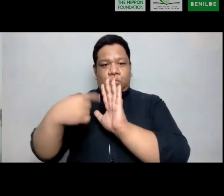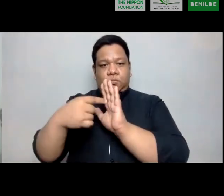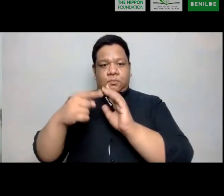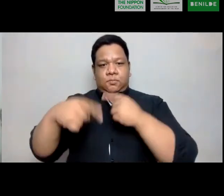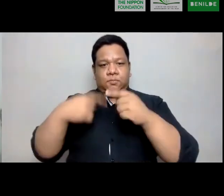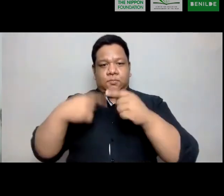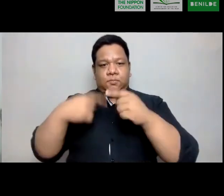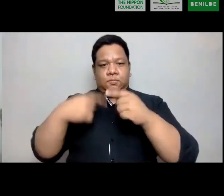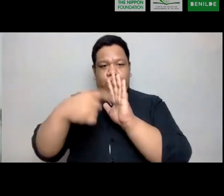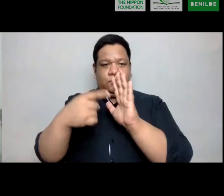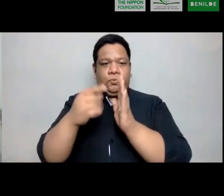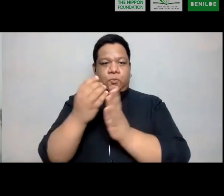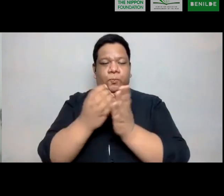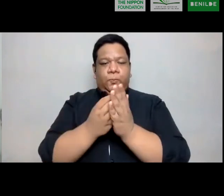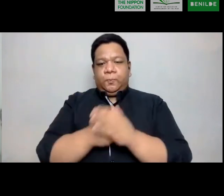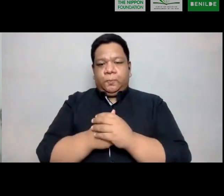Let me bring this up.